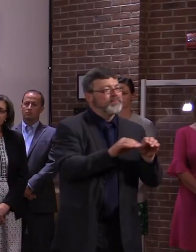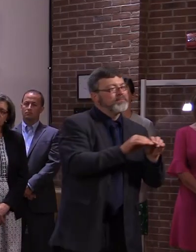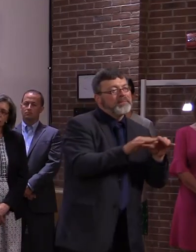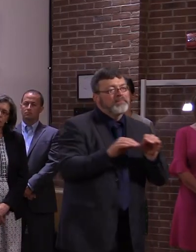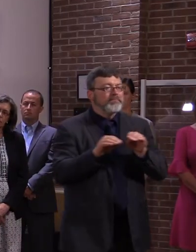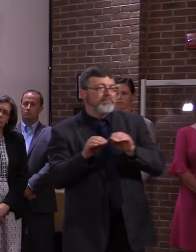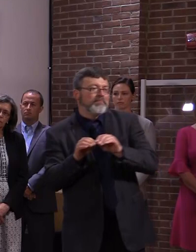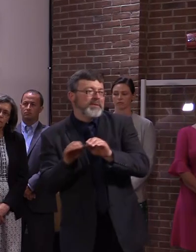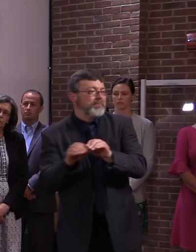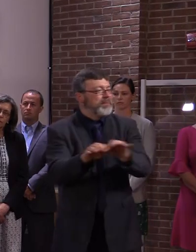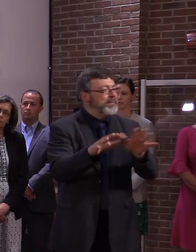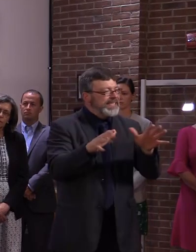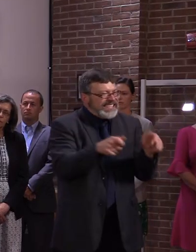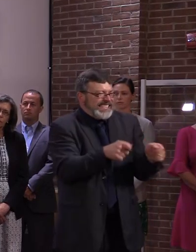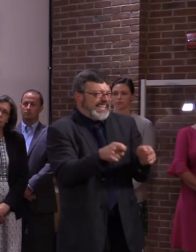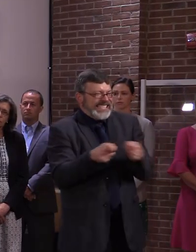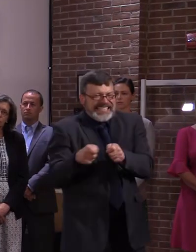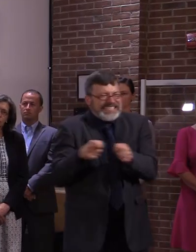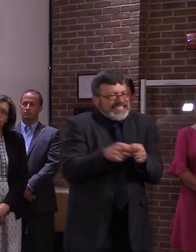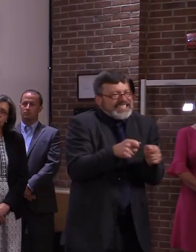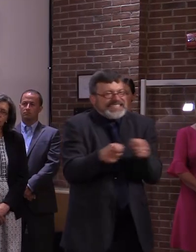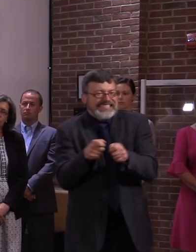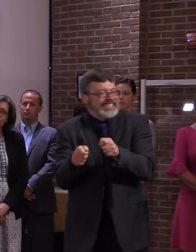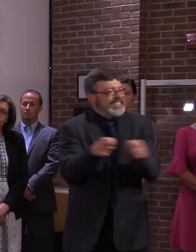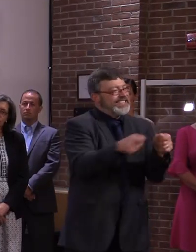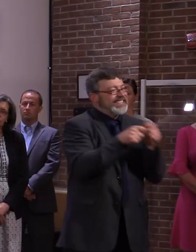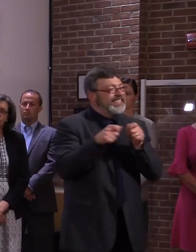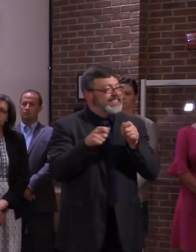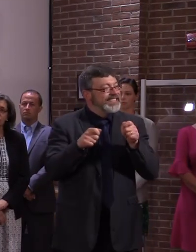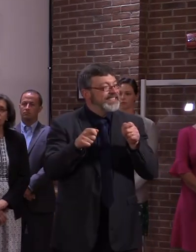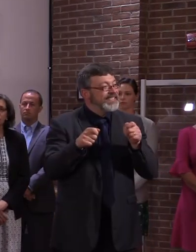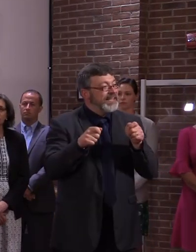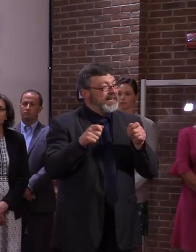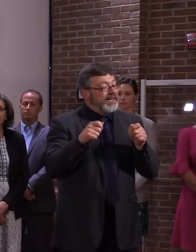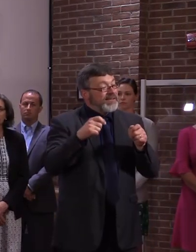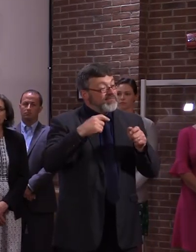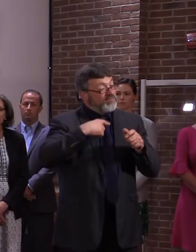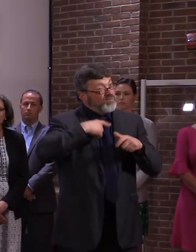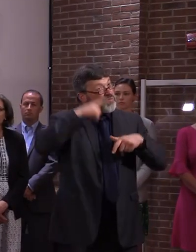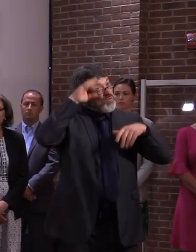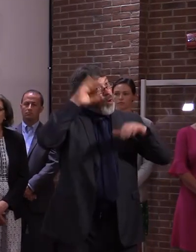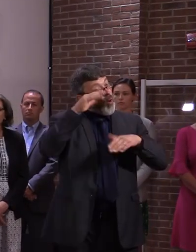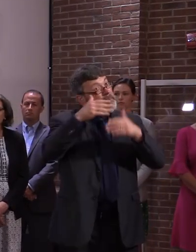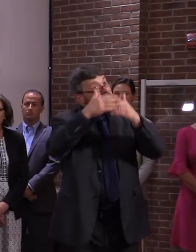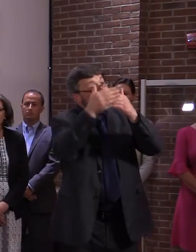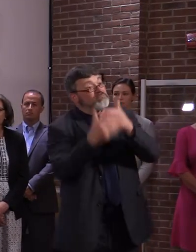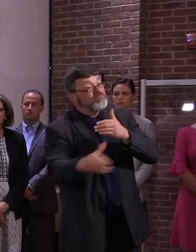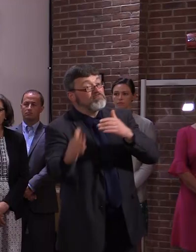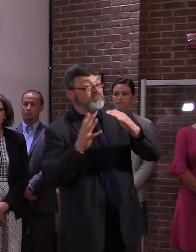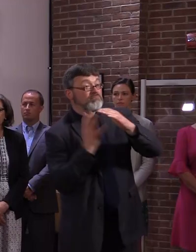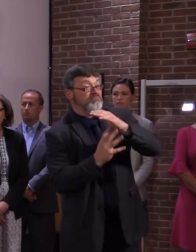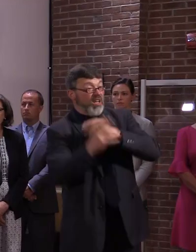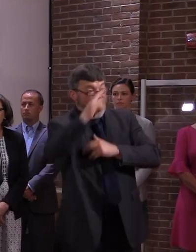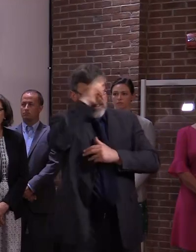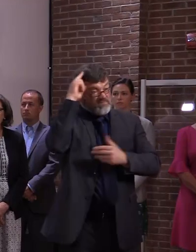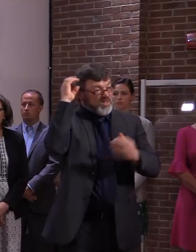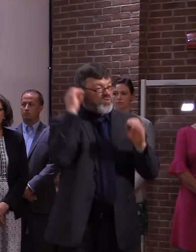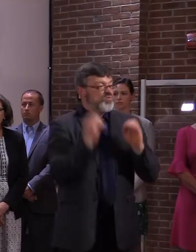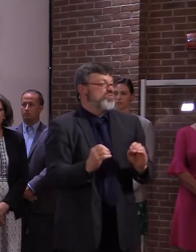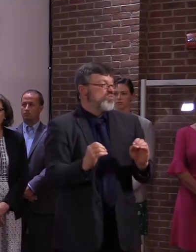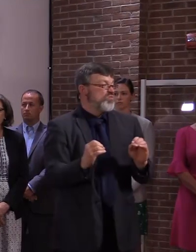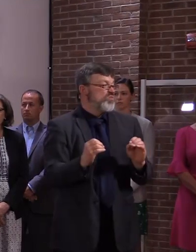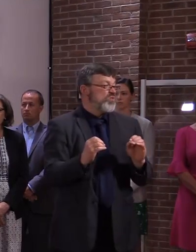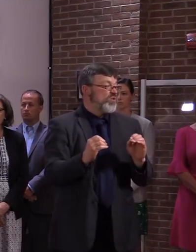communities. Fewer, if any, hospitalizations, and importantly, prevent any more loss of life